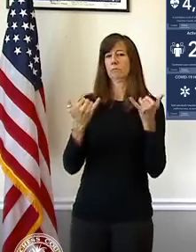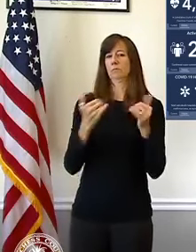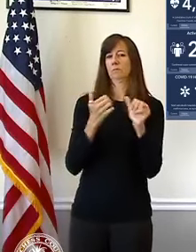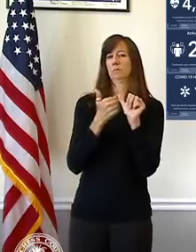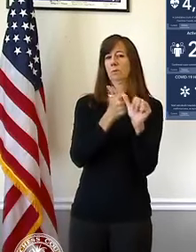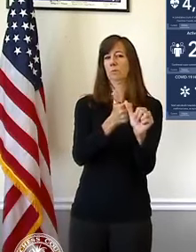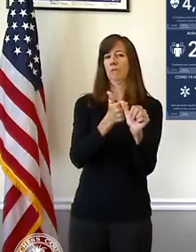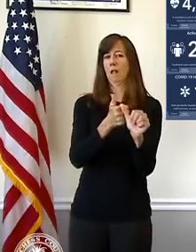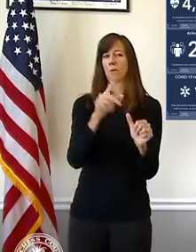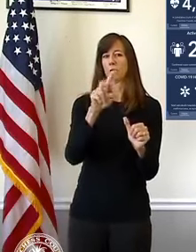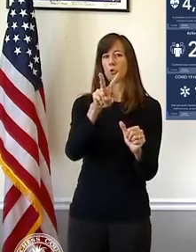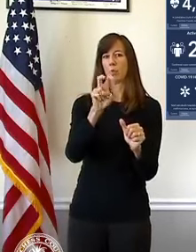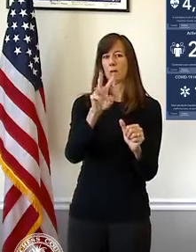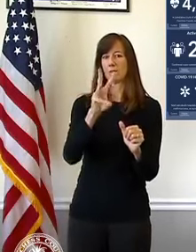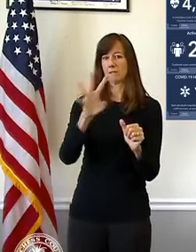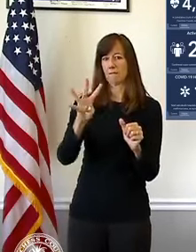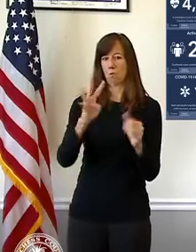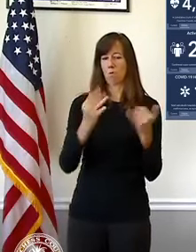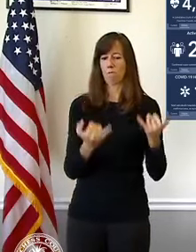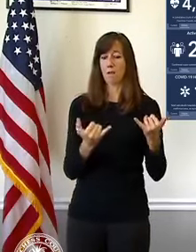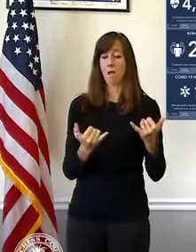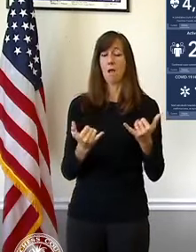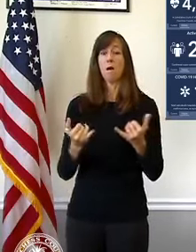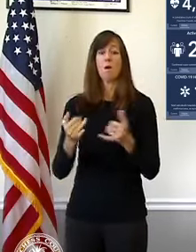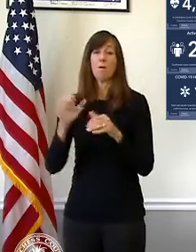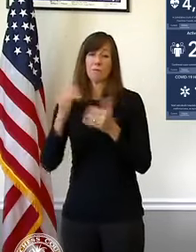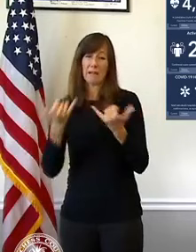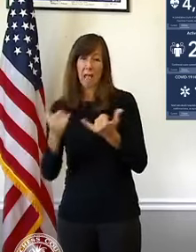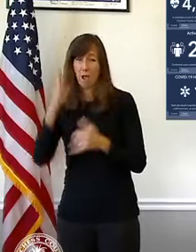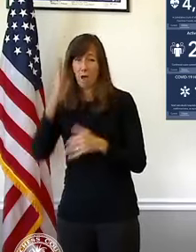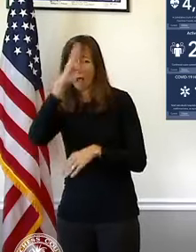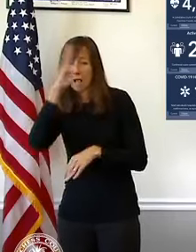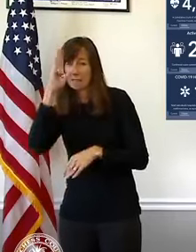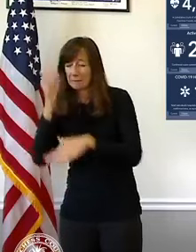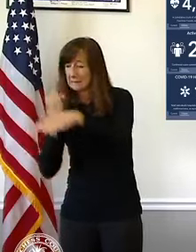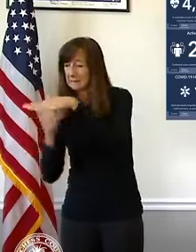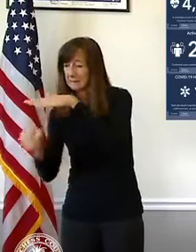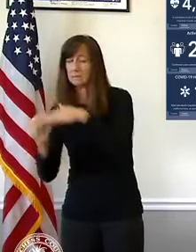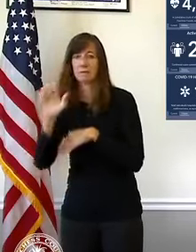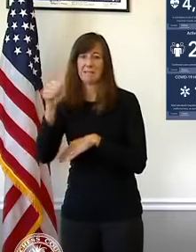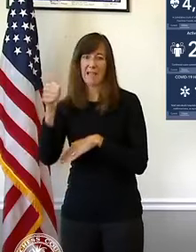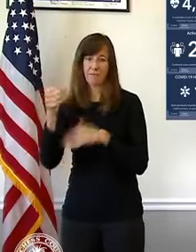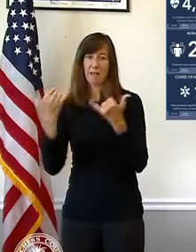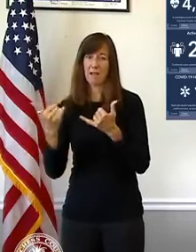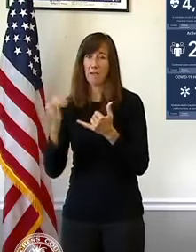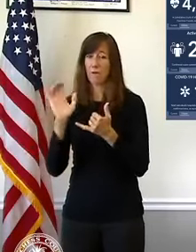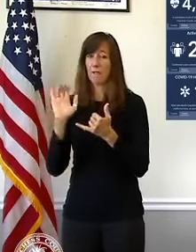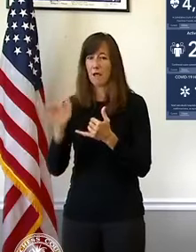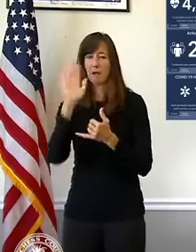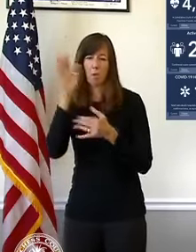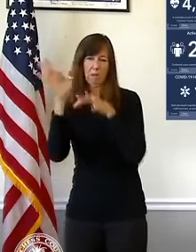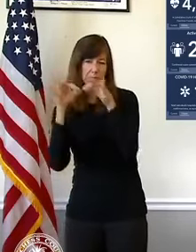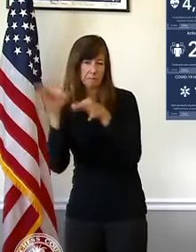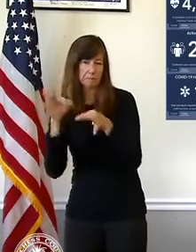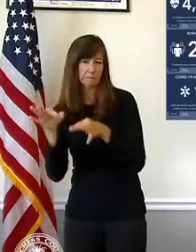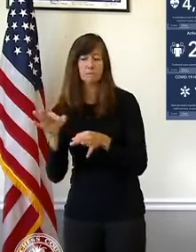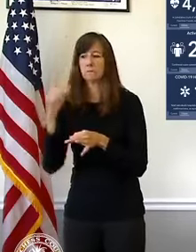individuals hospitalized. I'm going to get to that because that is an increase. Both active cases and hospitalizations are up